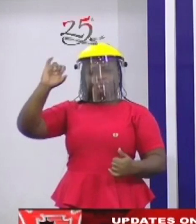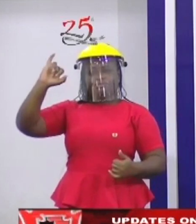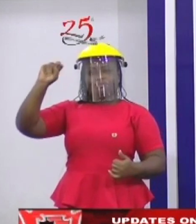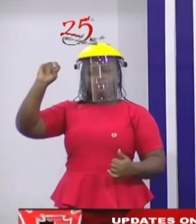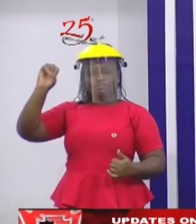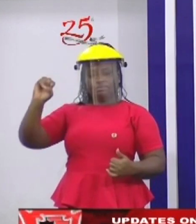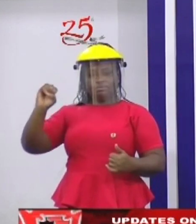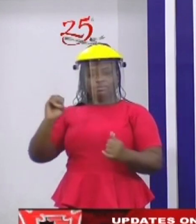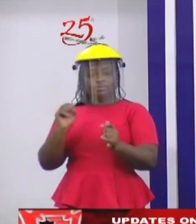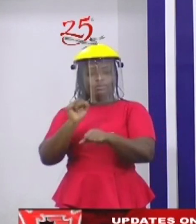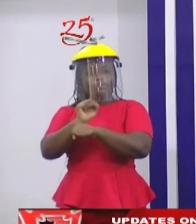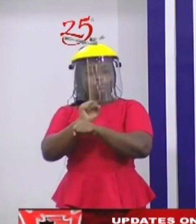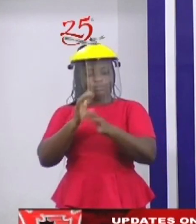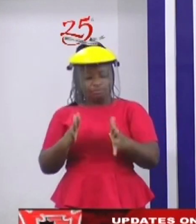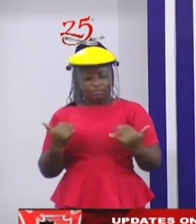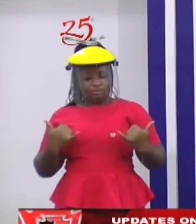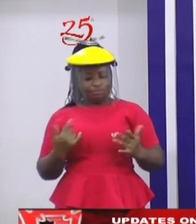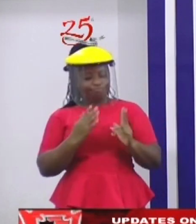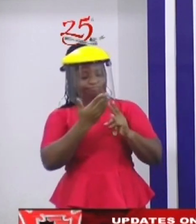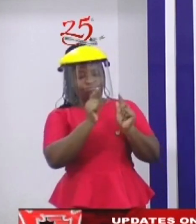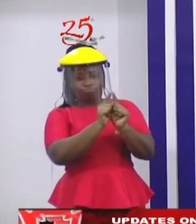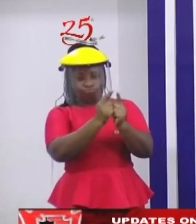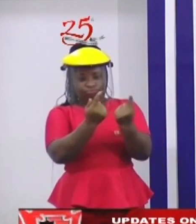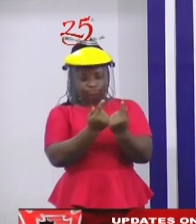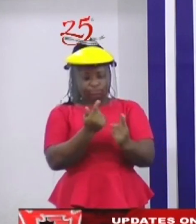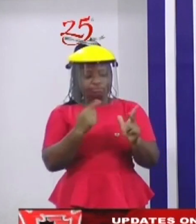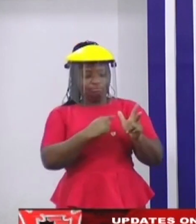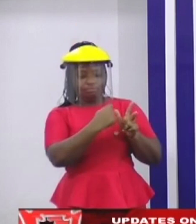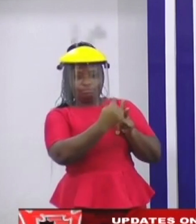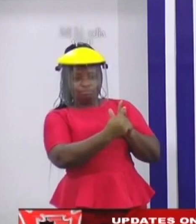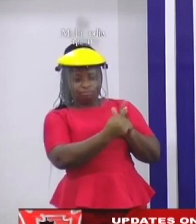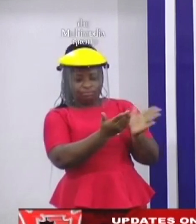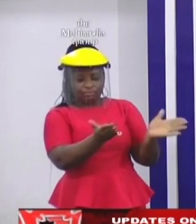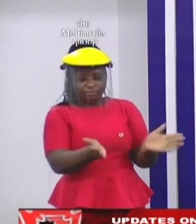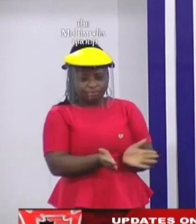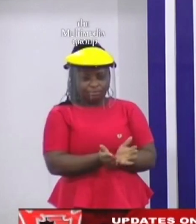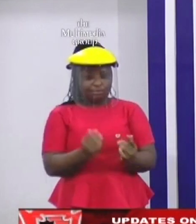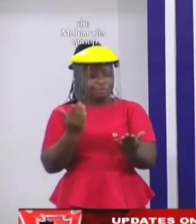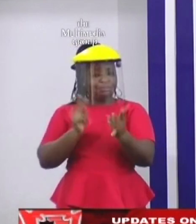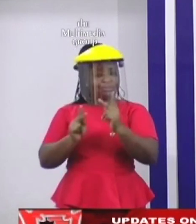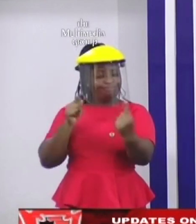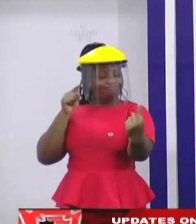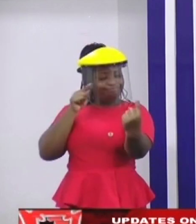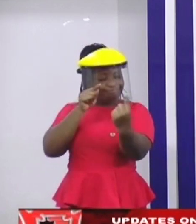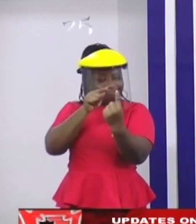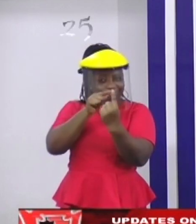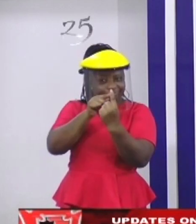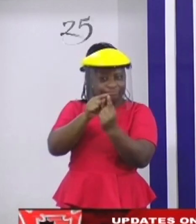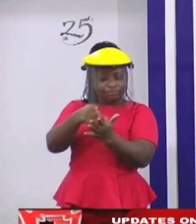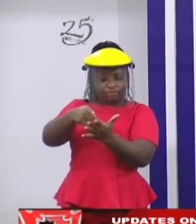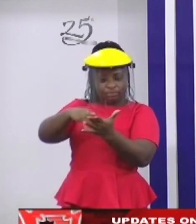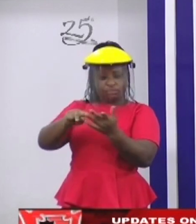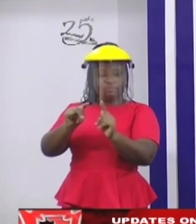Currently, we have grouped them into 3 core groups. There are those who are directly in part of the